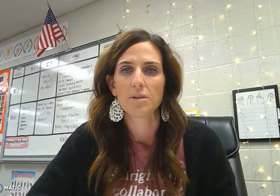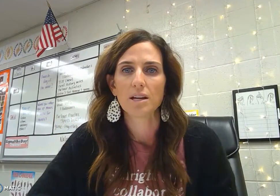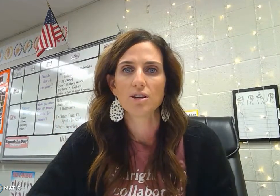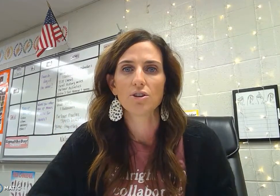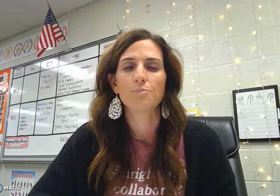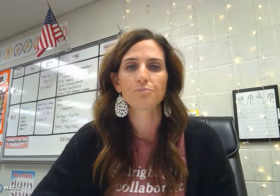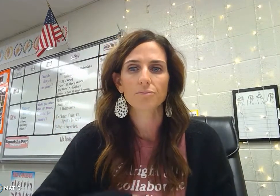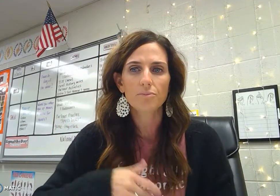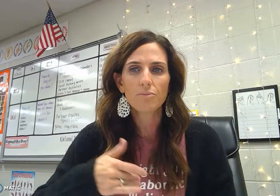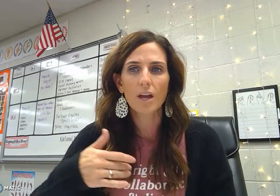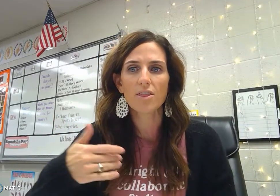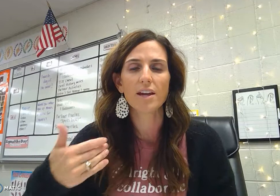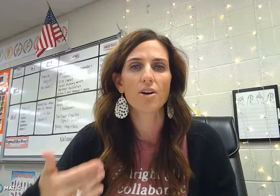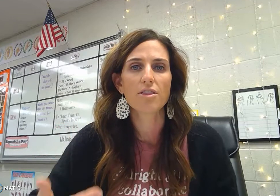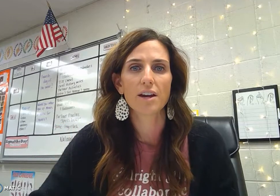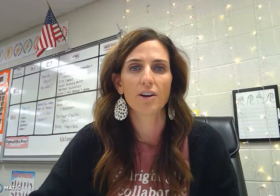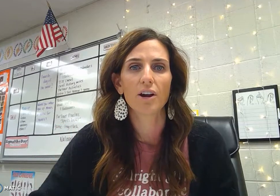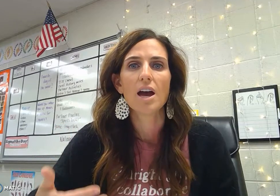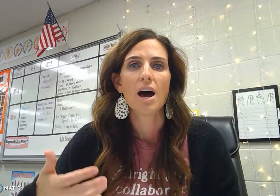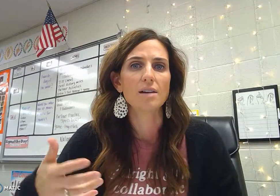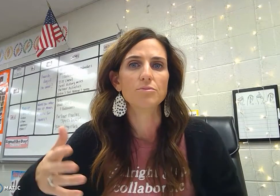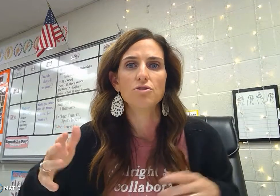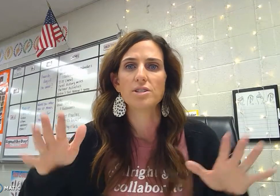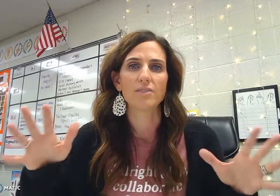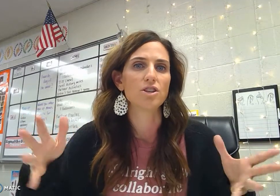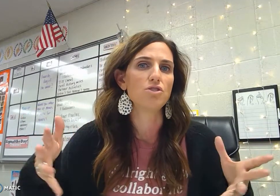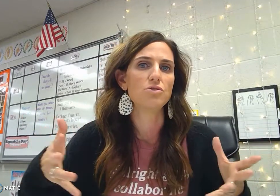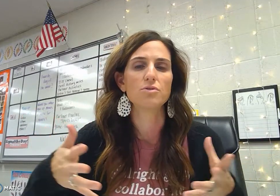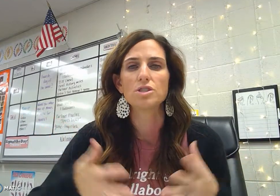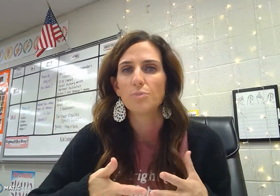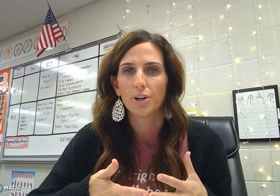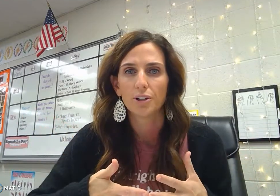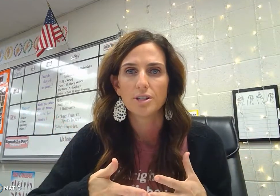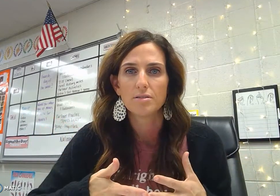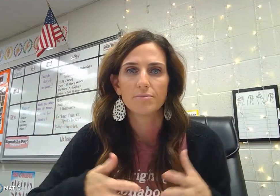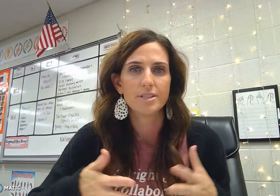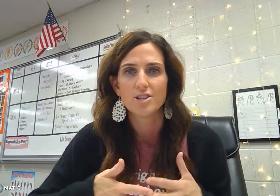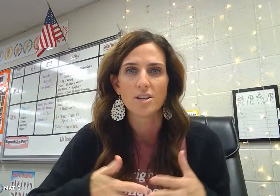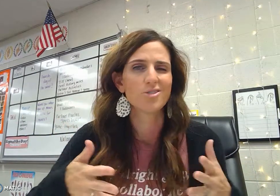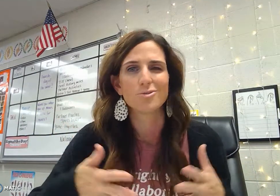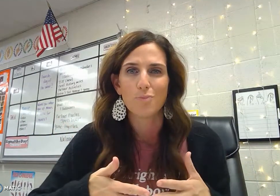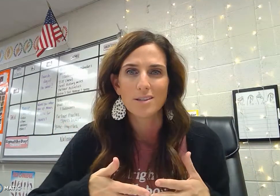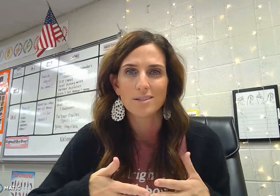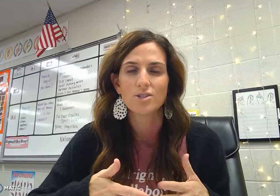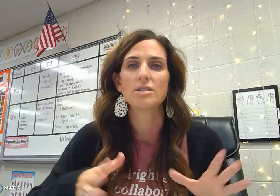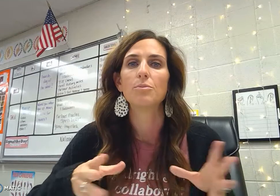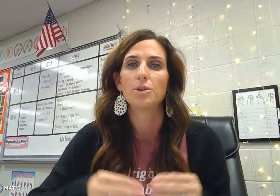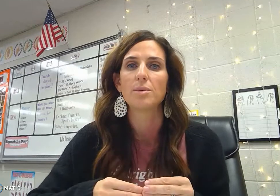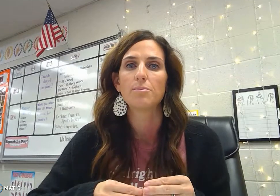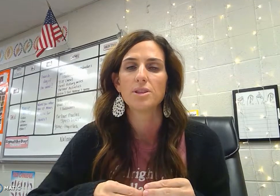intimidate you. And they are there. You just have to use those smaller digits or those base digits and put them